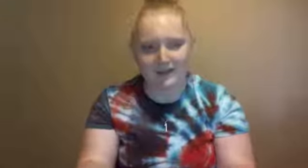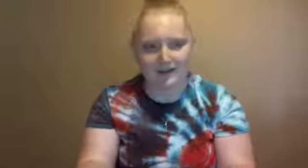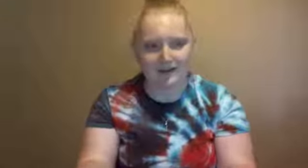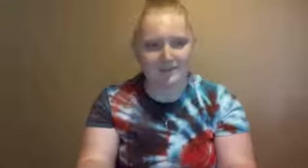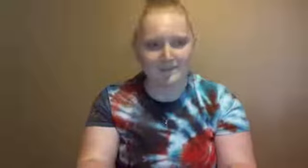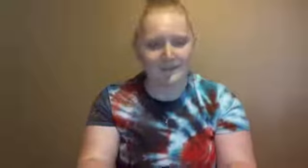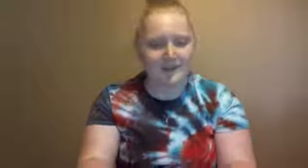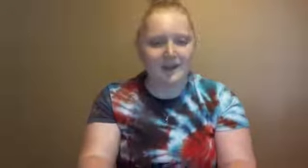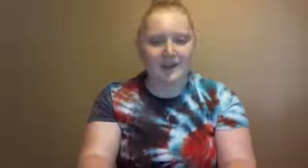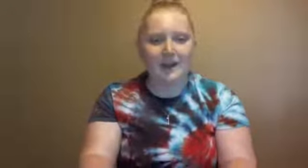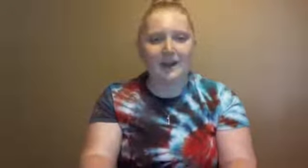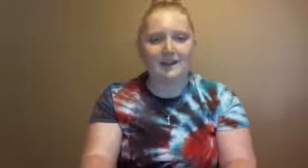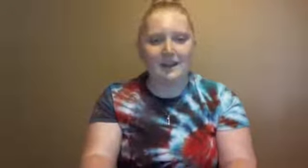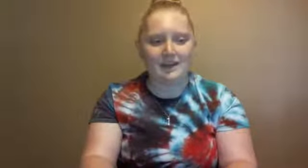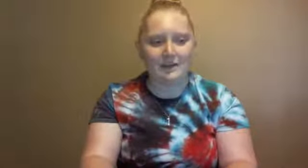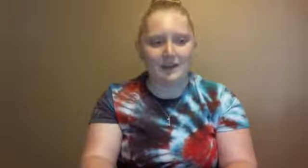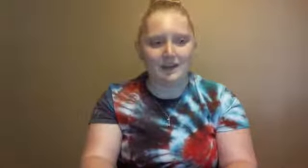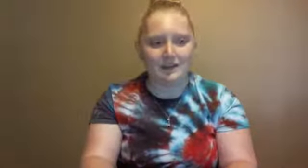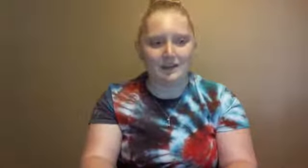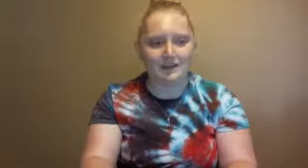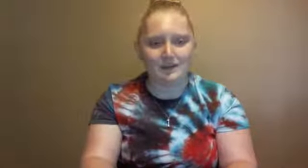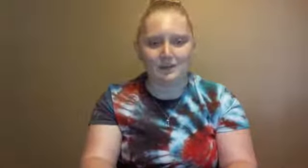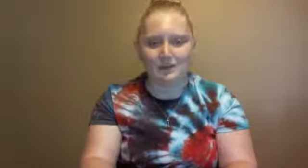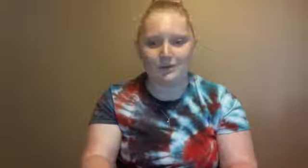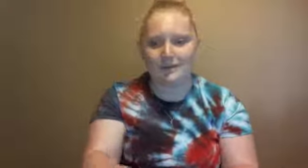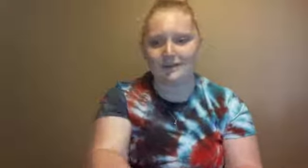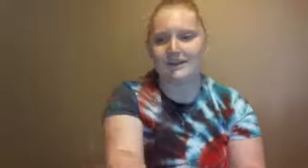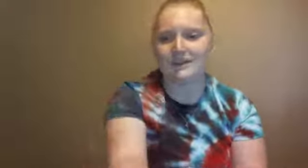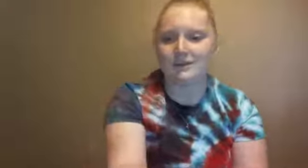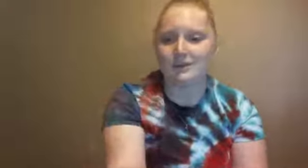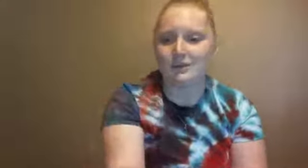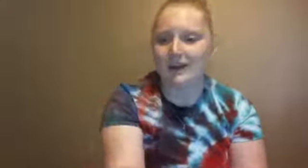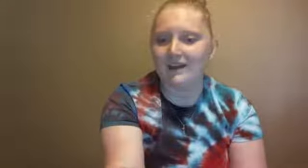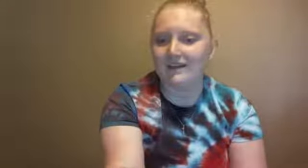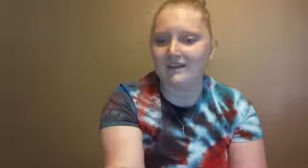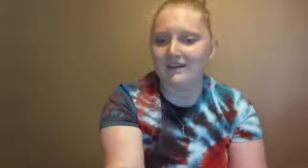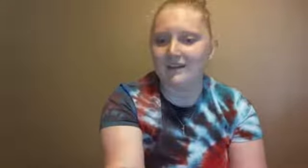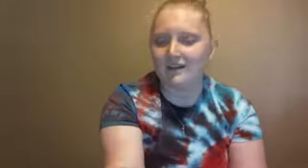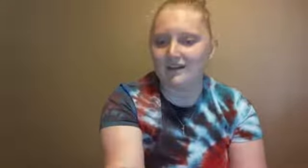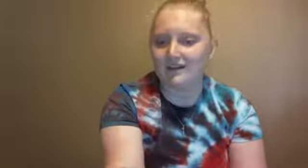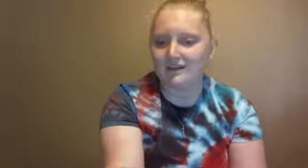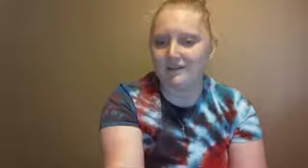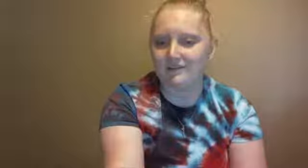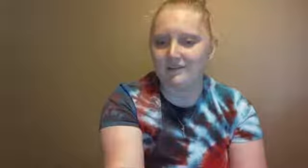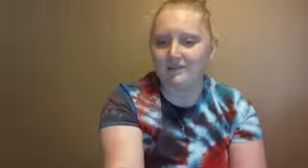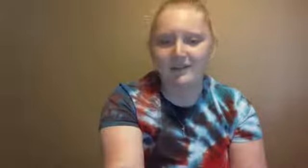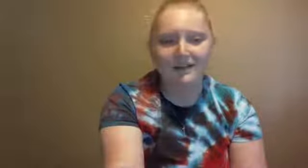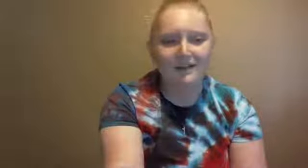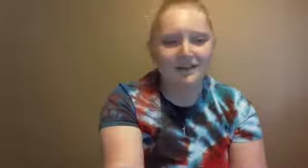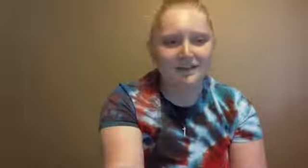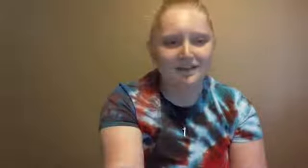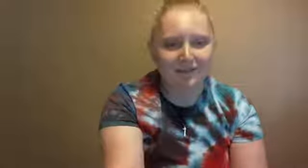here. And then we are going to listen to a song.